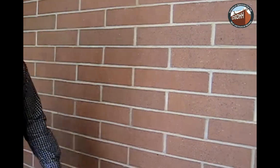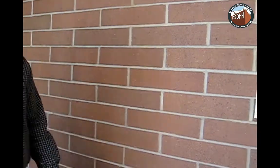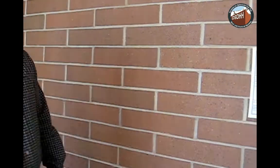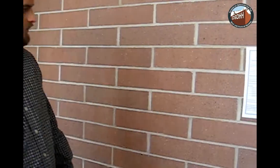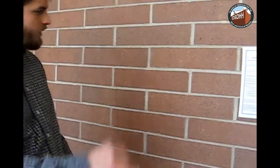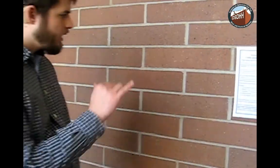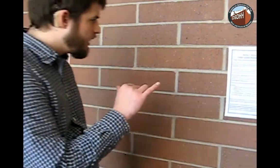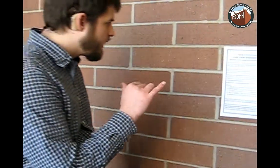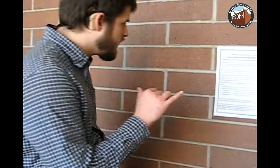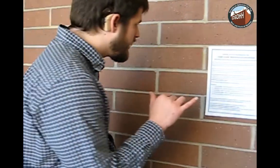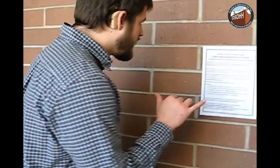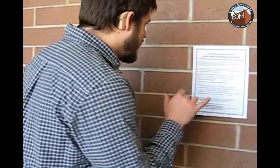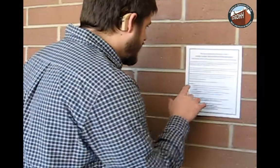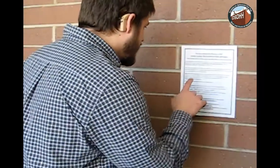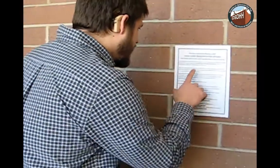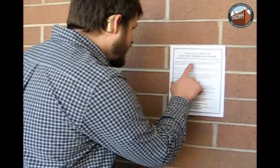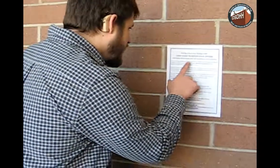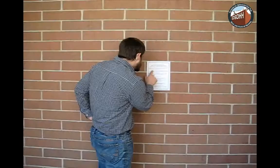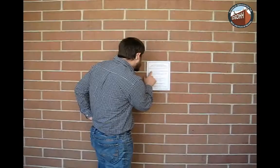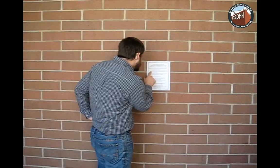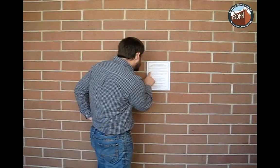Thank you.